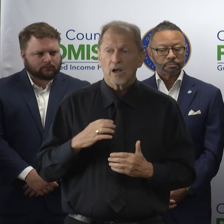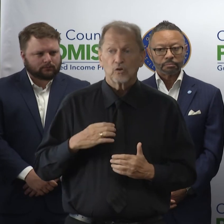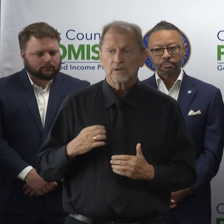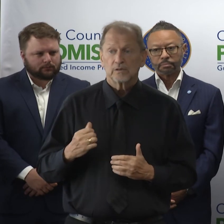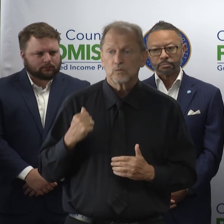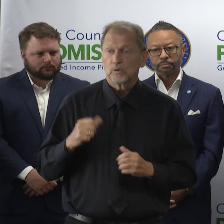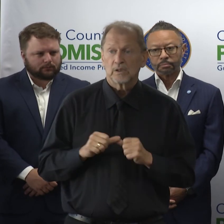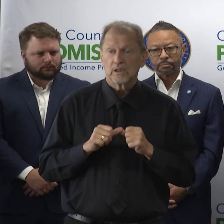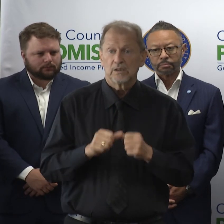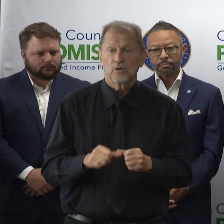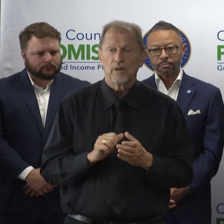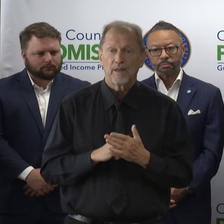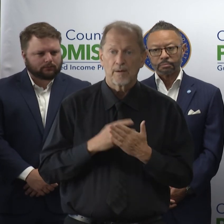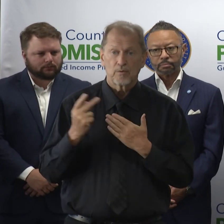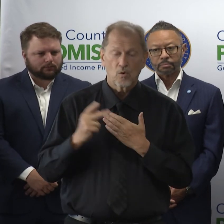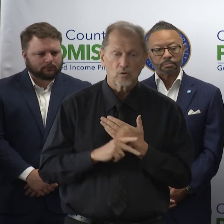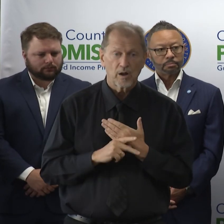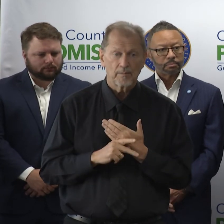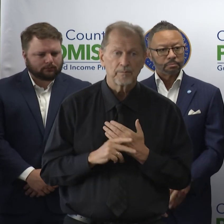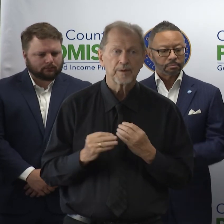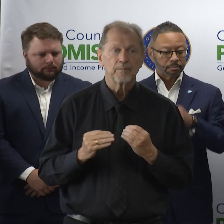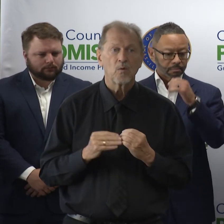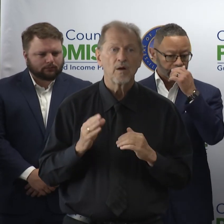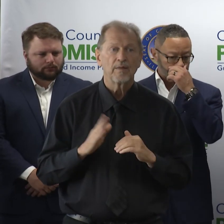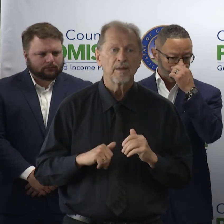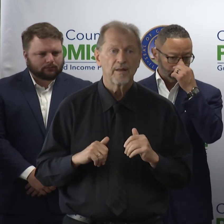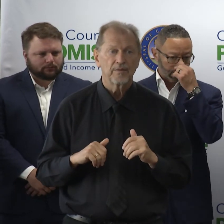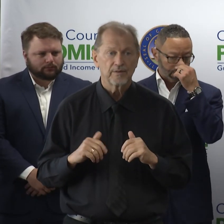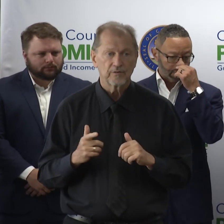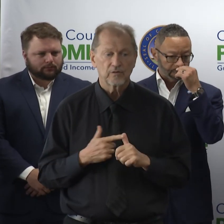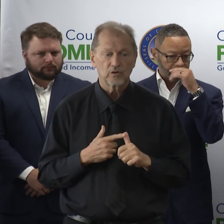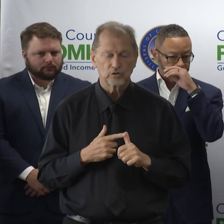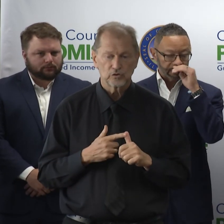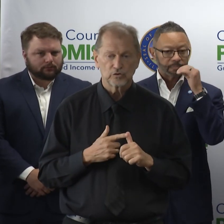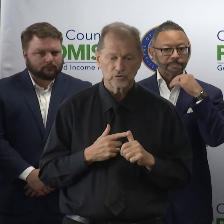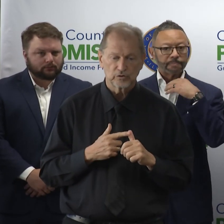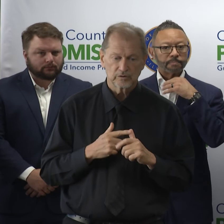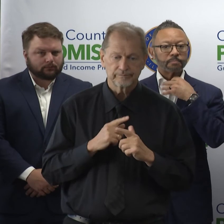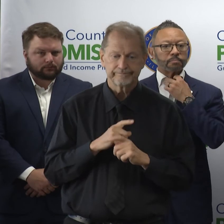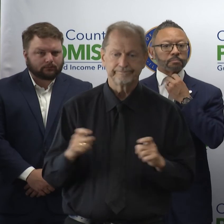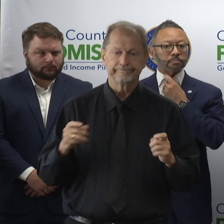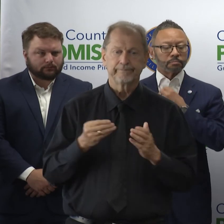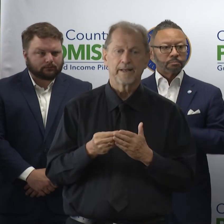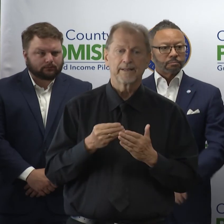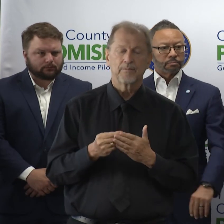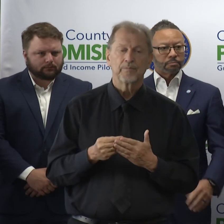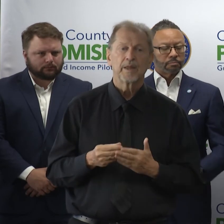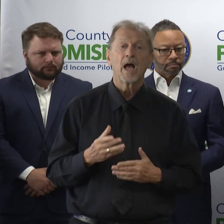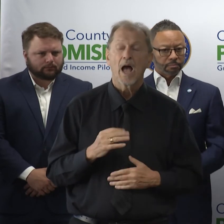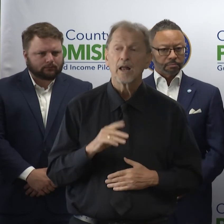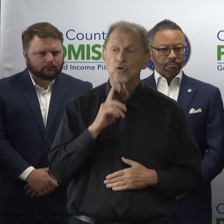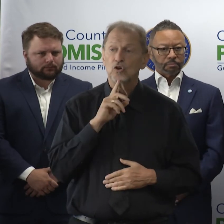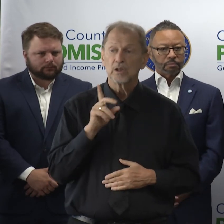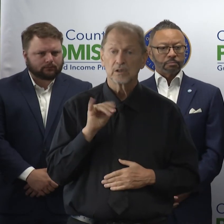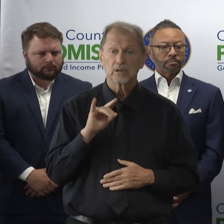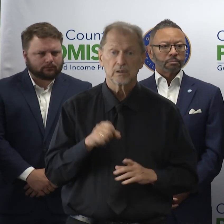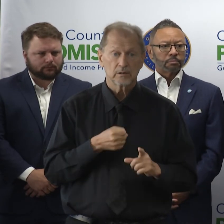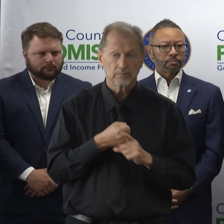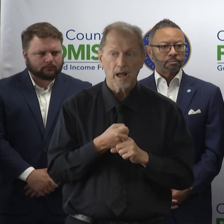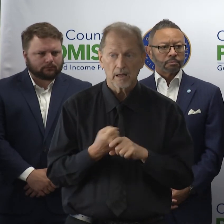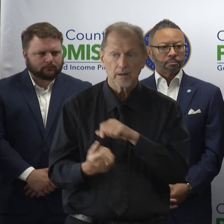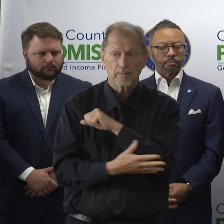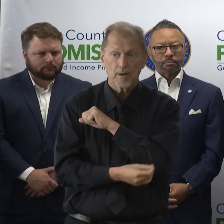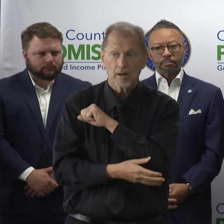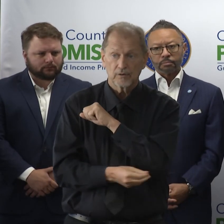continue the program beyond the first round. And it really had an impact on childhood poverty in this